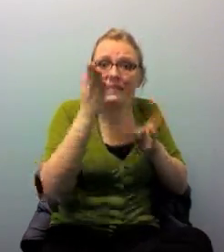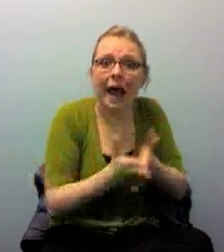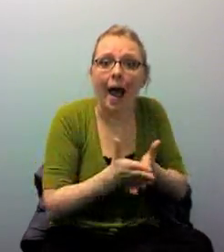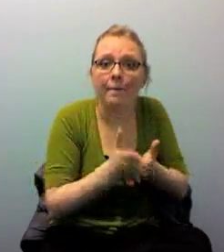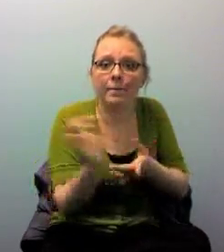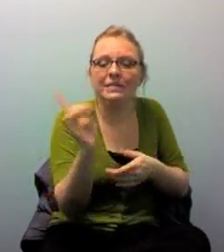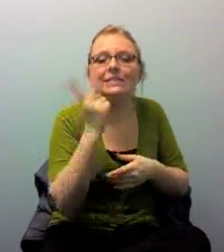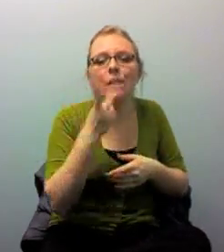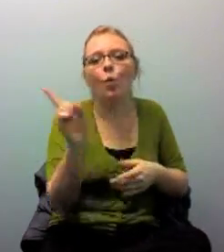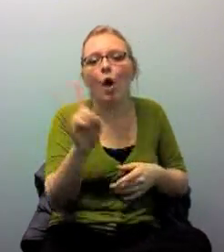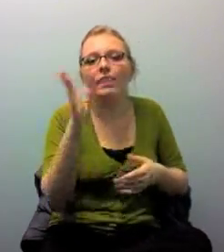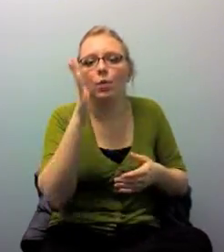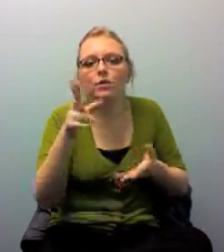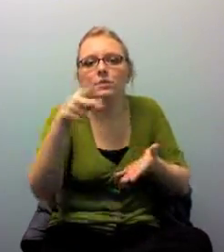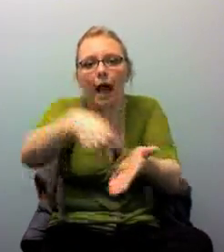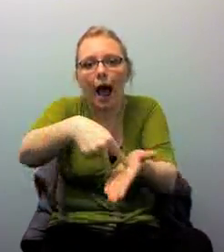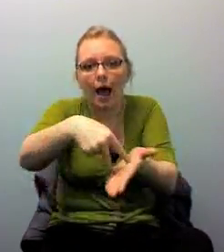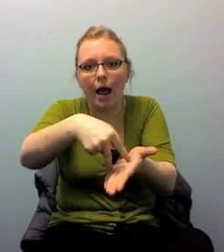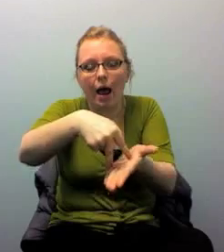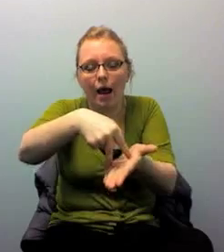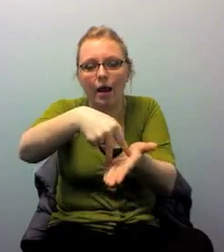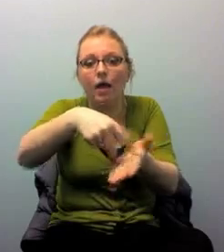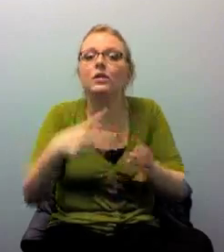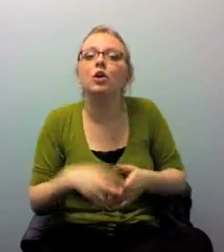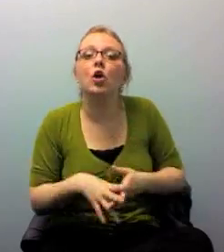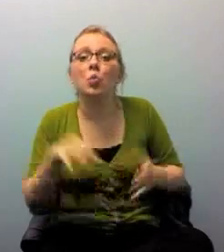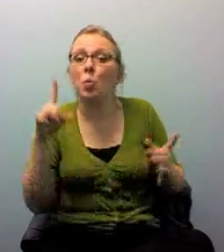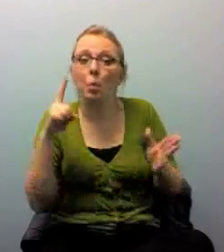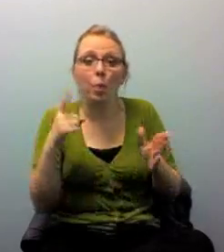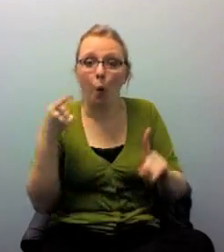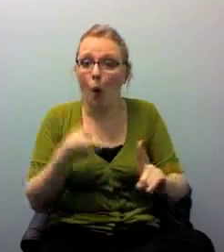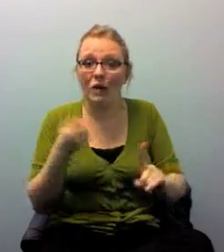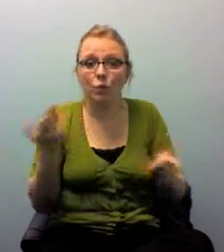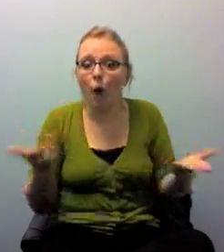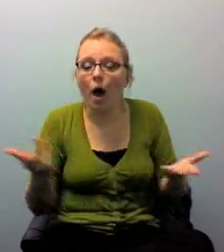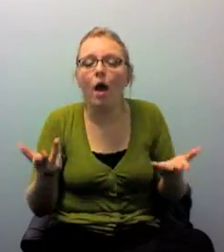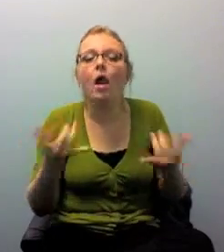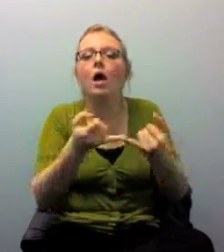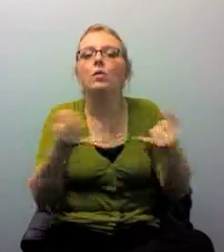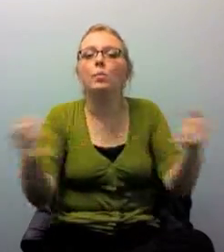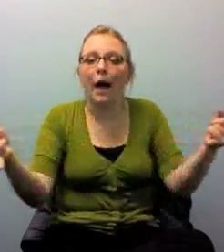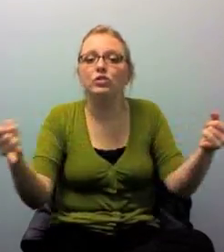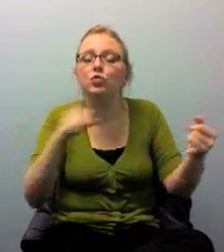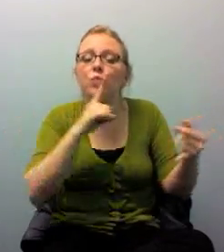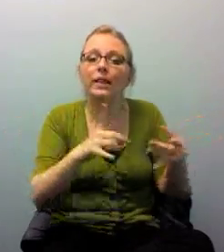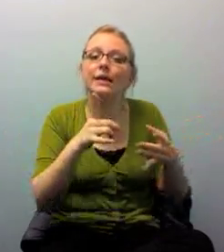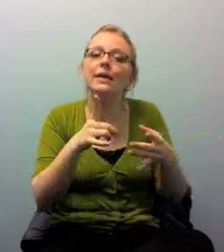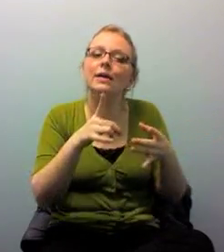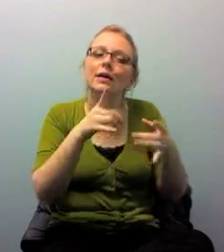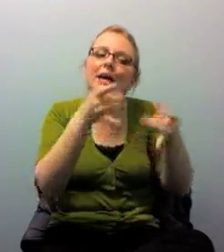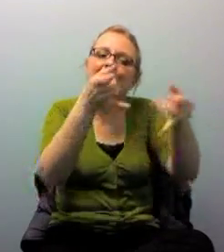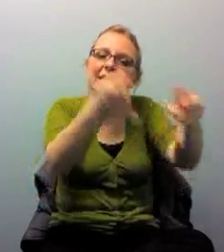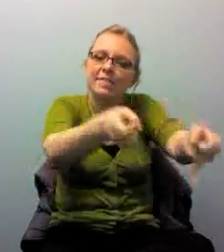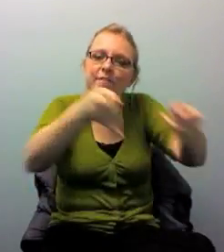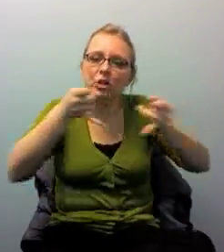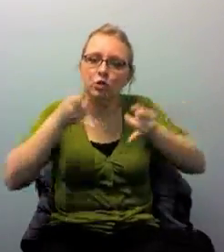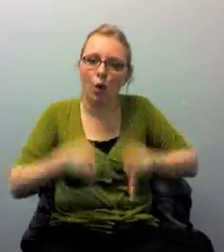The point you need to make to the teenagers is that boundaries are something that is very individual, and it can depend on a